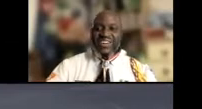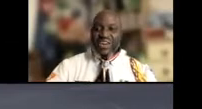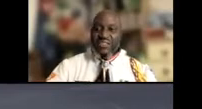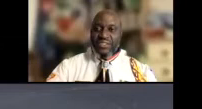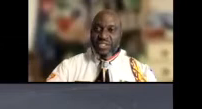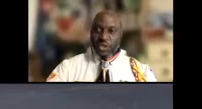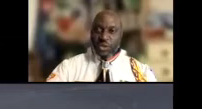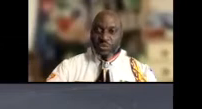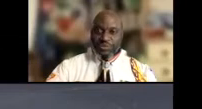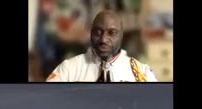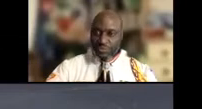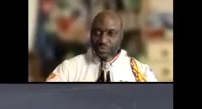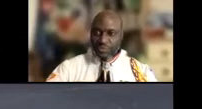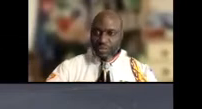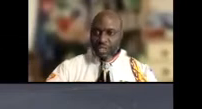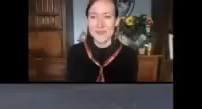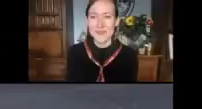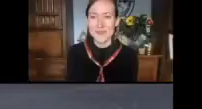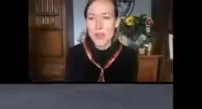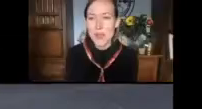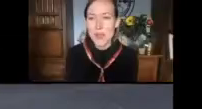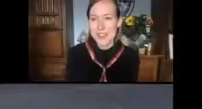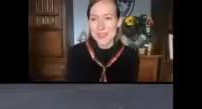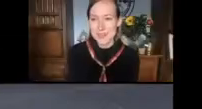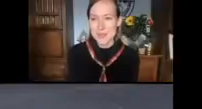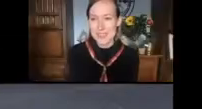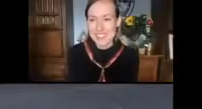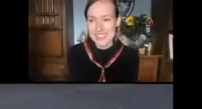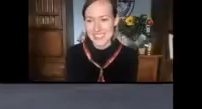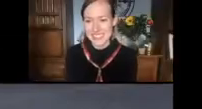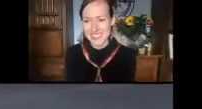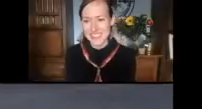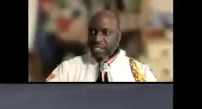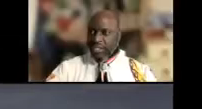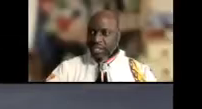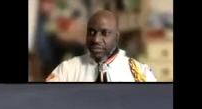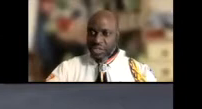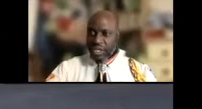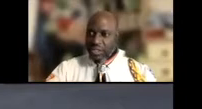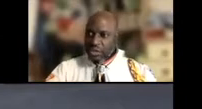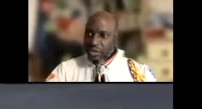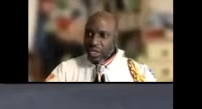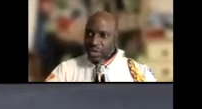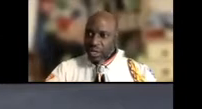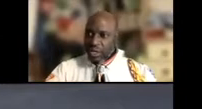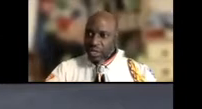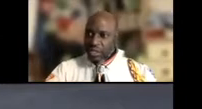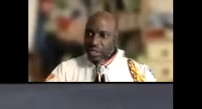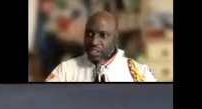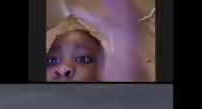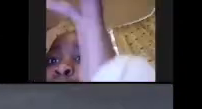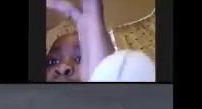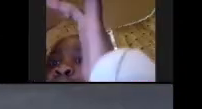All right, so Can you spotlight Leah, I'm just please? gonna spotlight Leah. I'm trying to now,